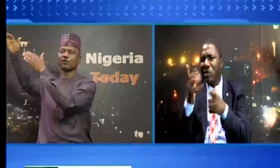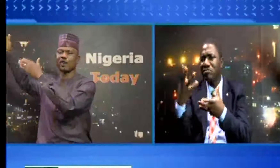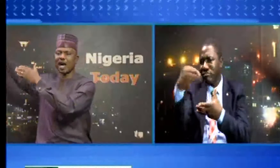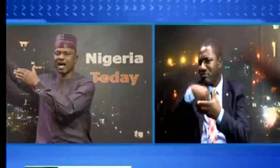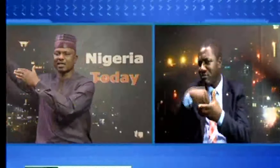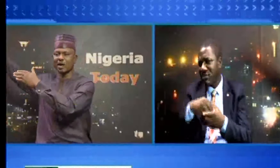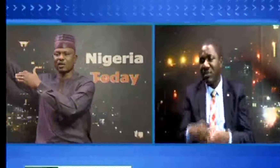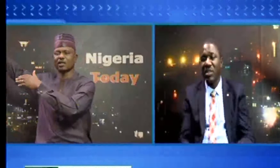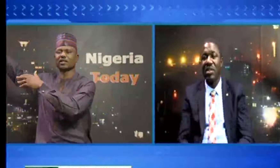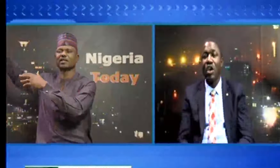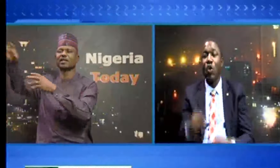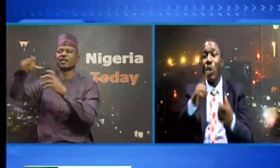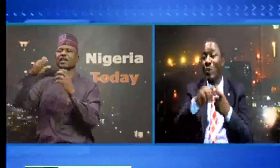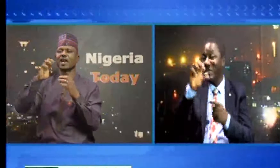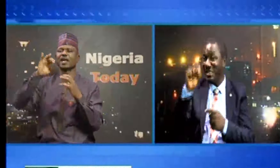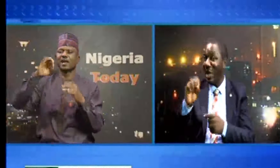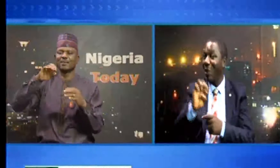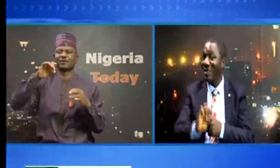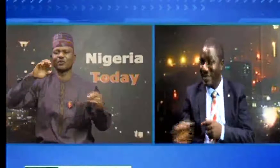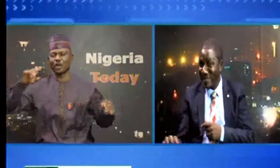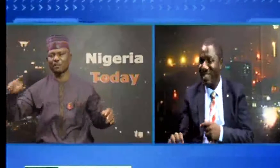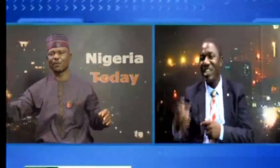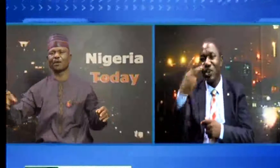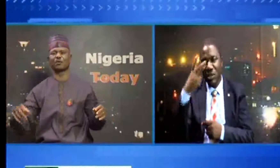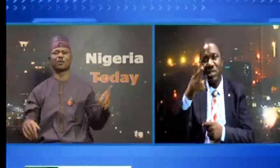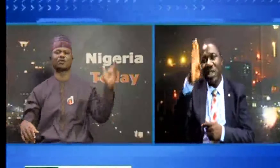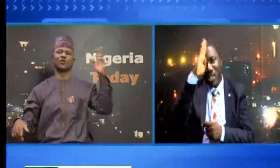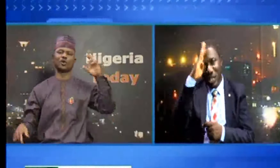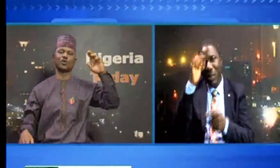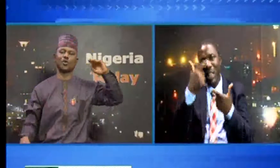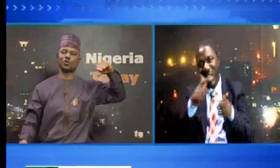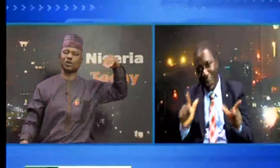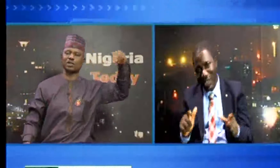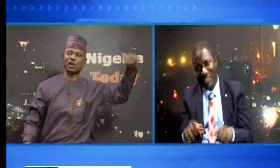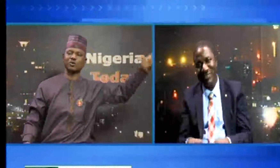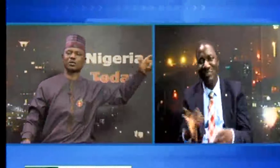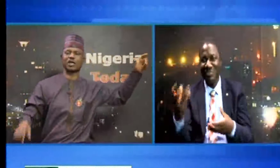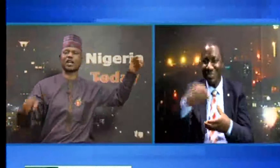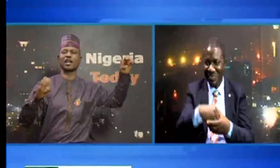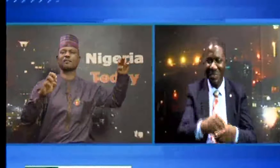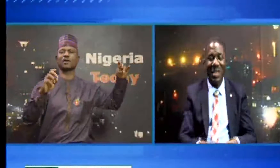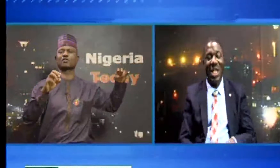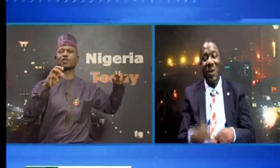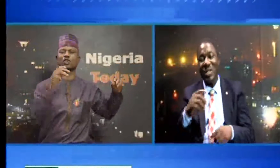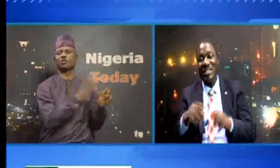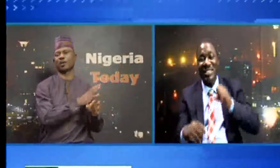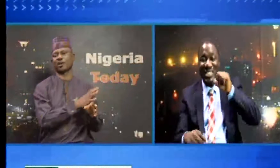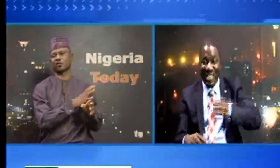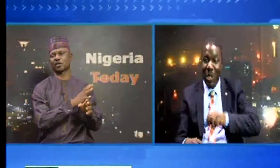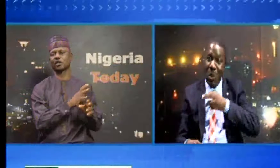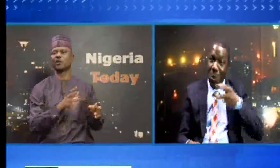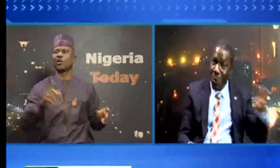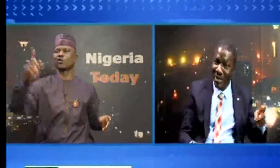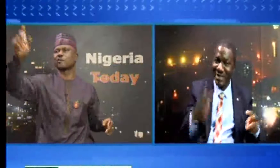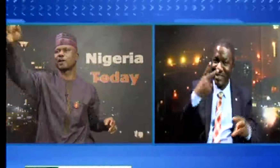to the far southeast, it carry elements of Igbo language. When you go to the southwest, it carry elements of the Yoruba